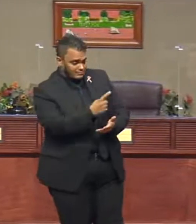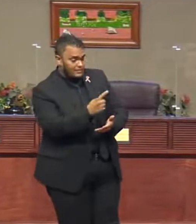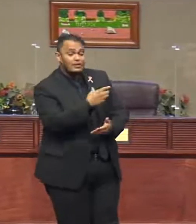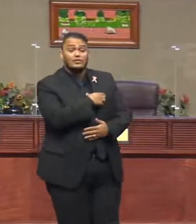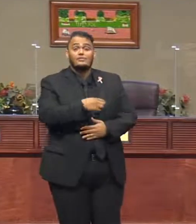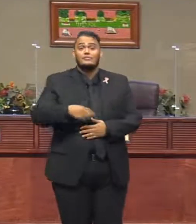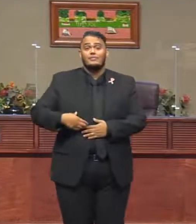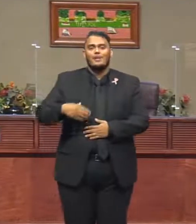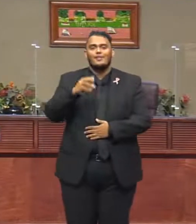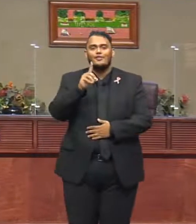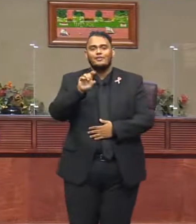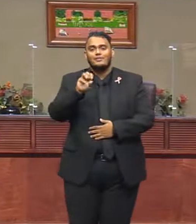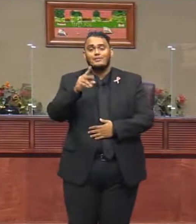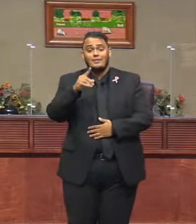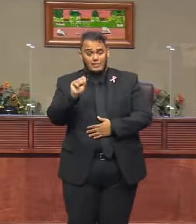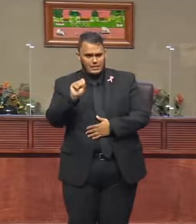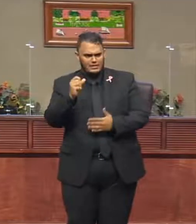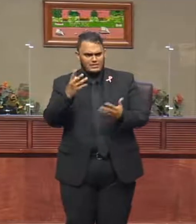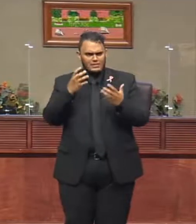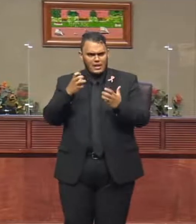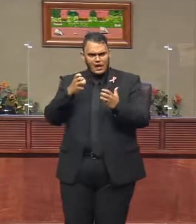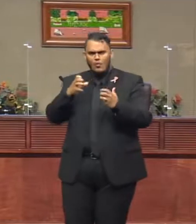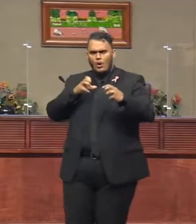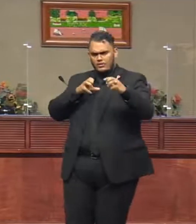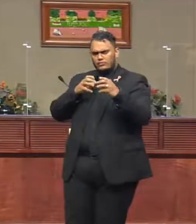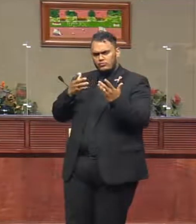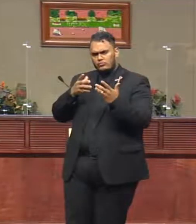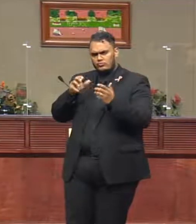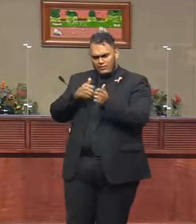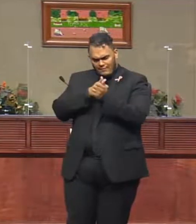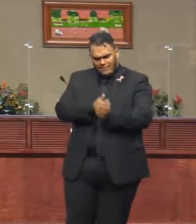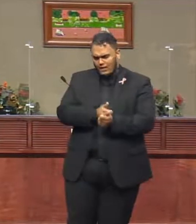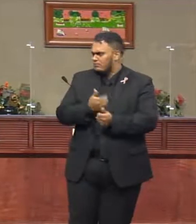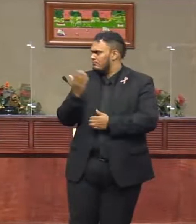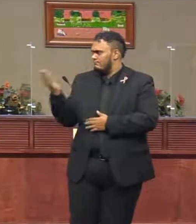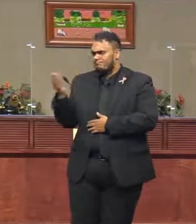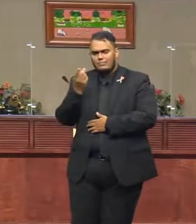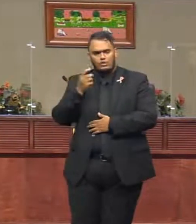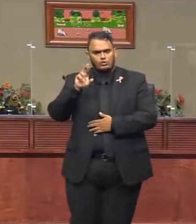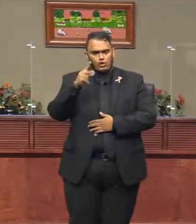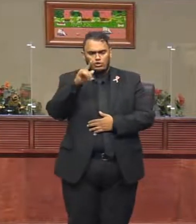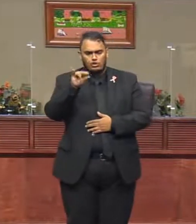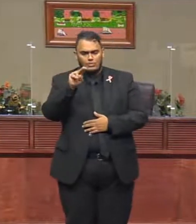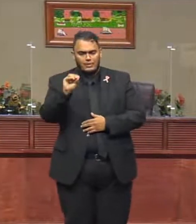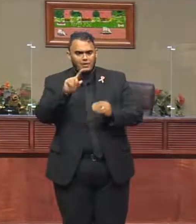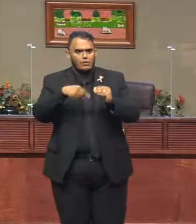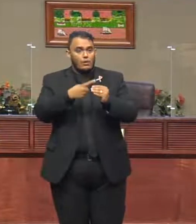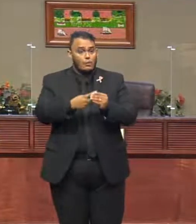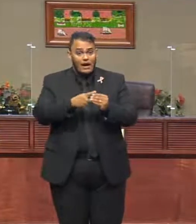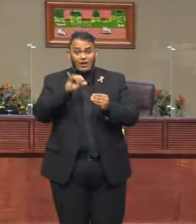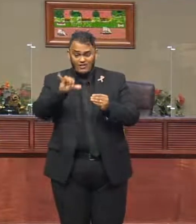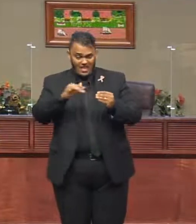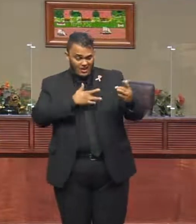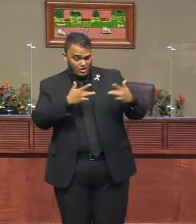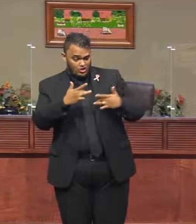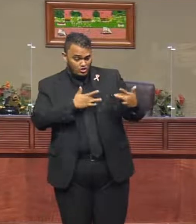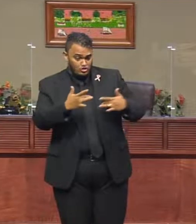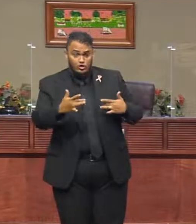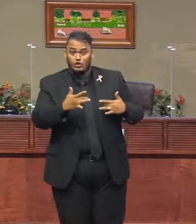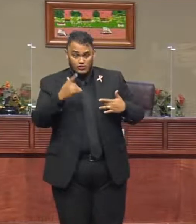off of what Dr. Pino was talking about in terms of the new age bracket that is the main concern between the ages of 12 and 17,